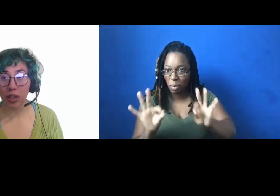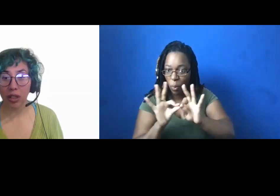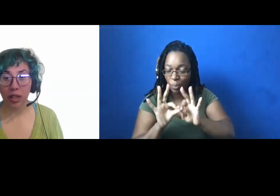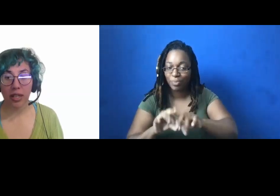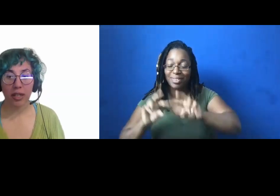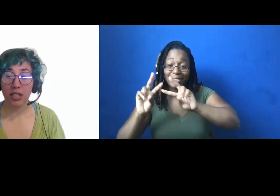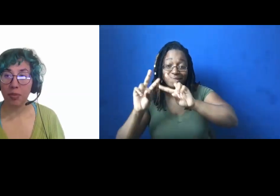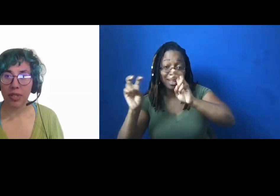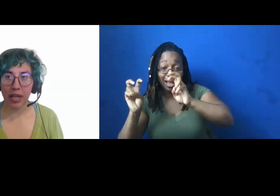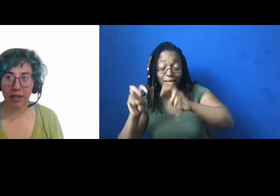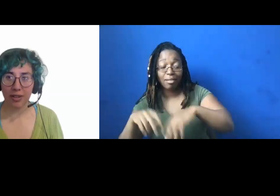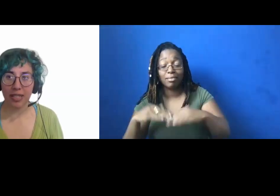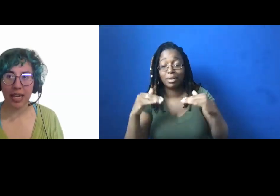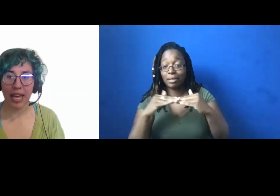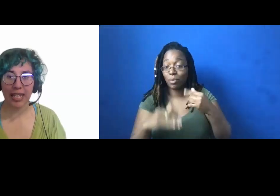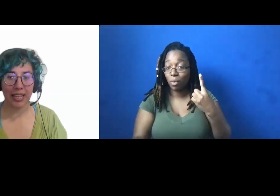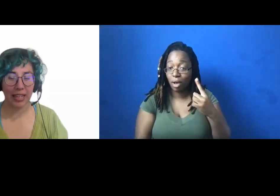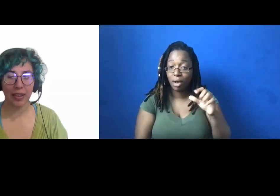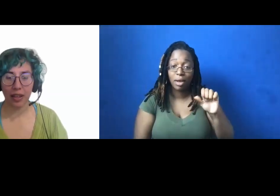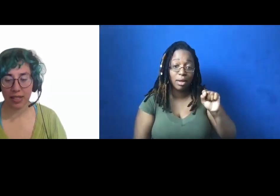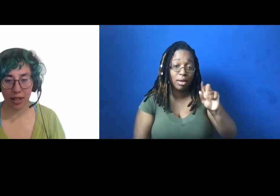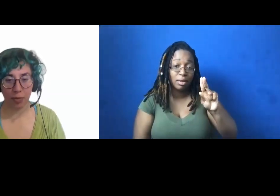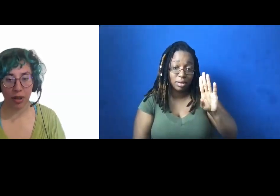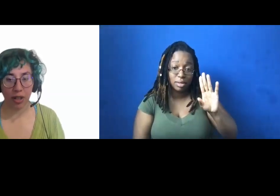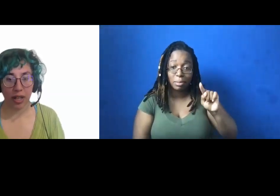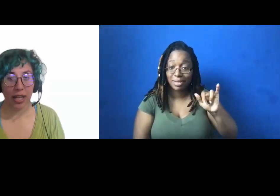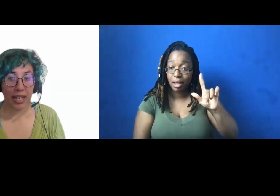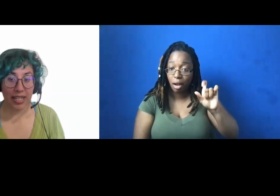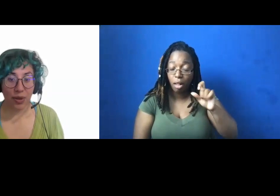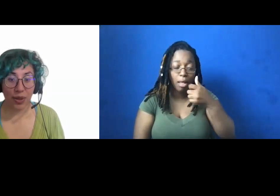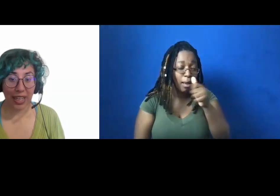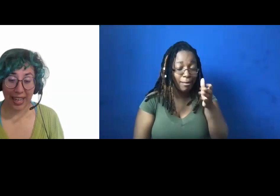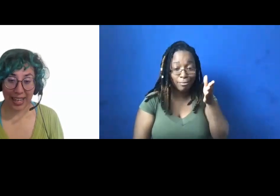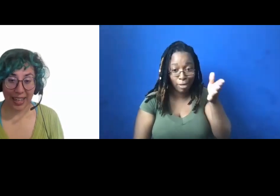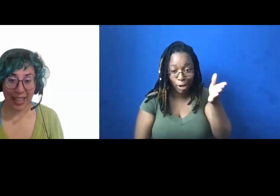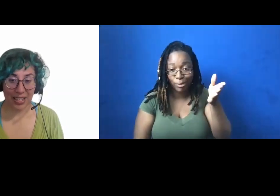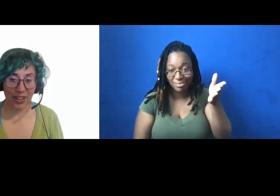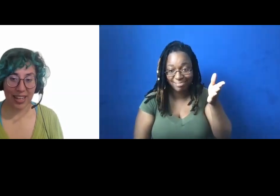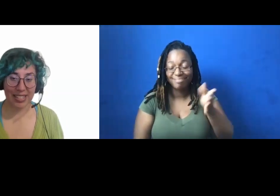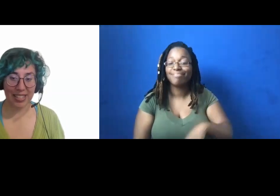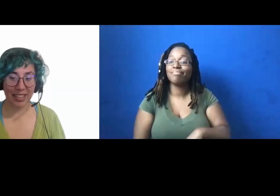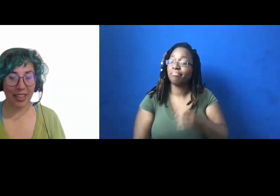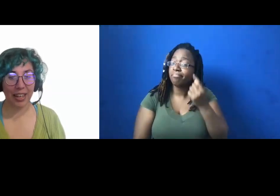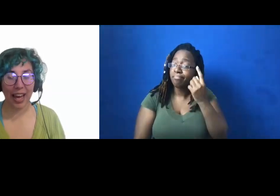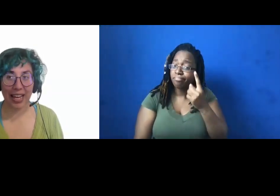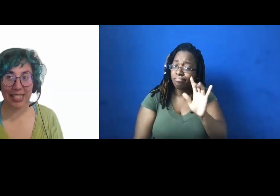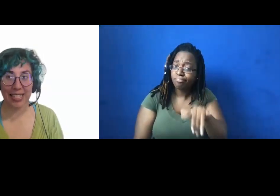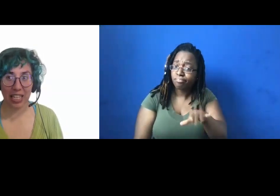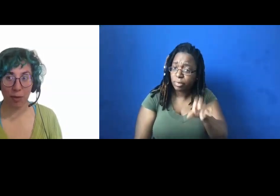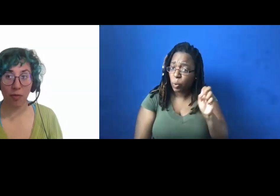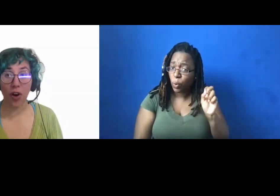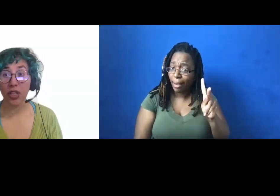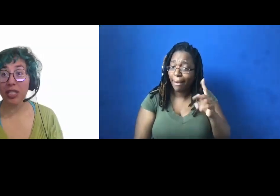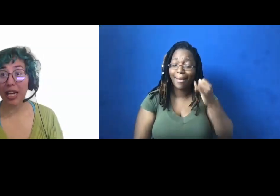level 1, subtitles, anything that's there. It is okay as long as it has